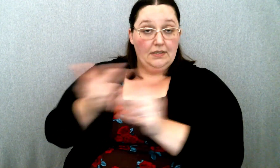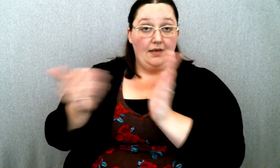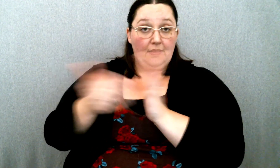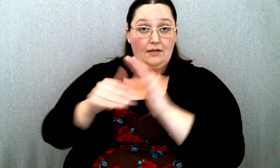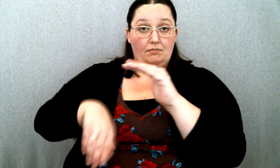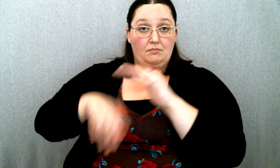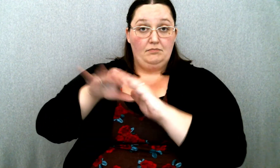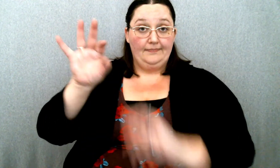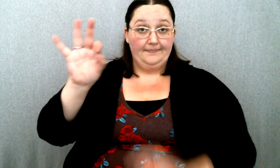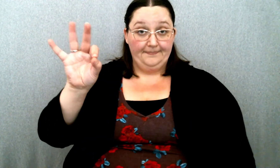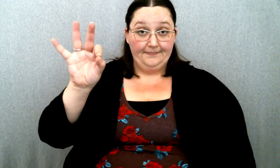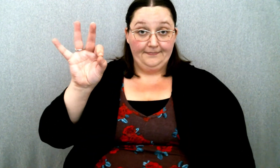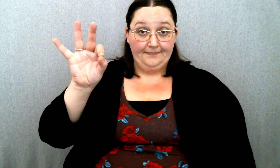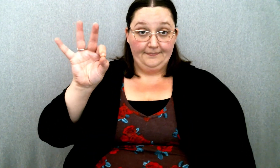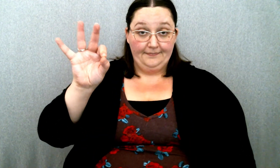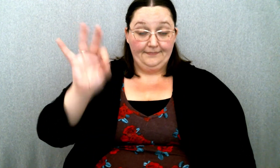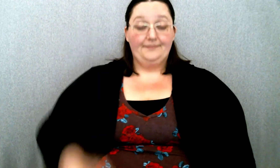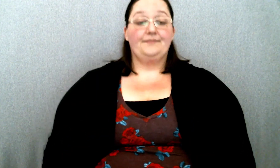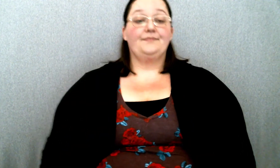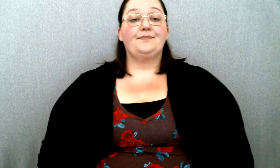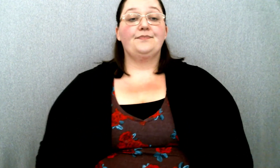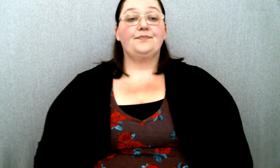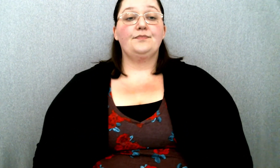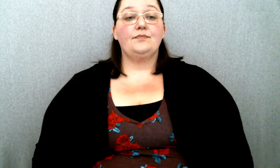repetition. This goes up to 9 as well.